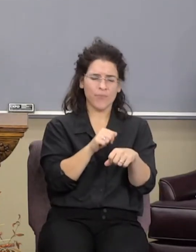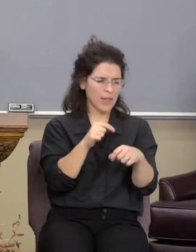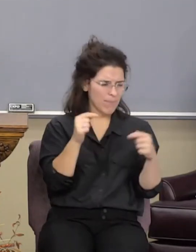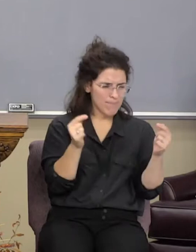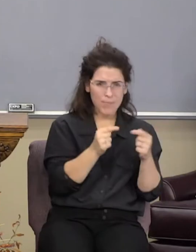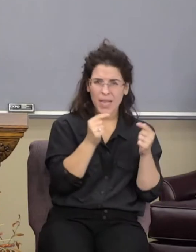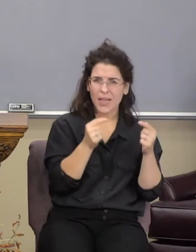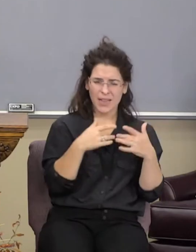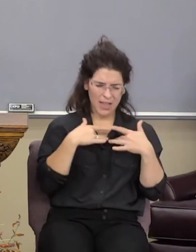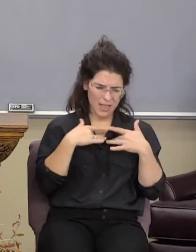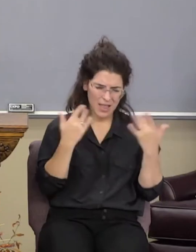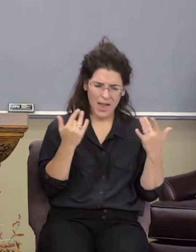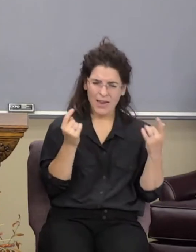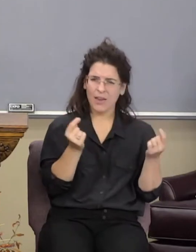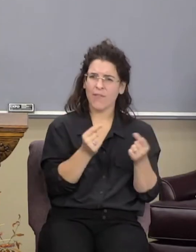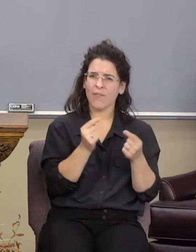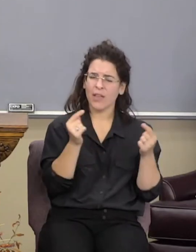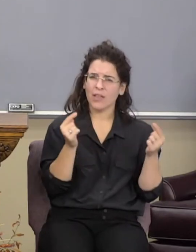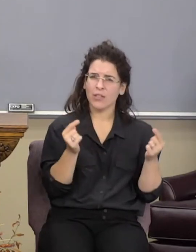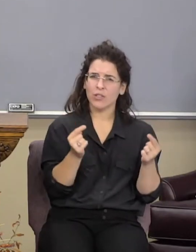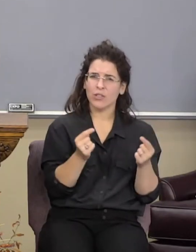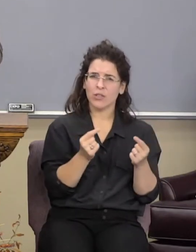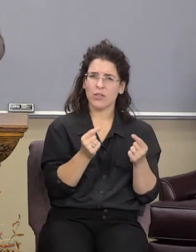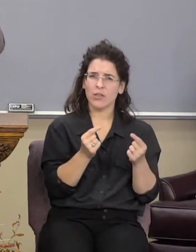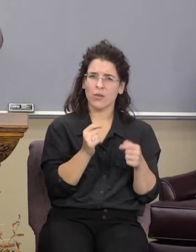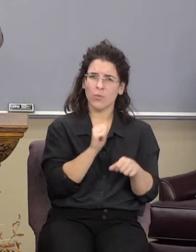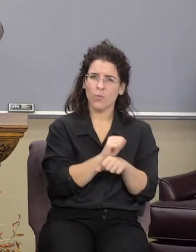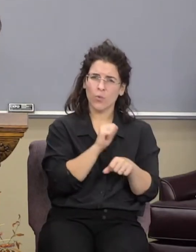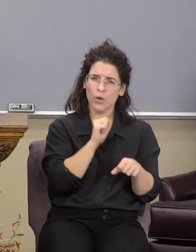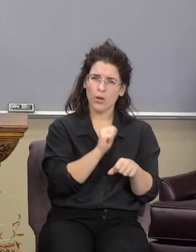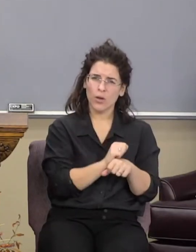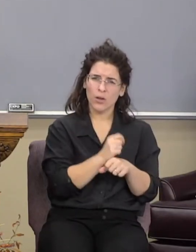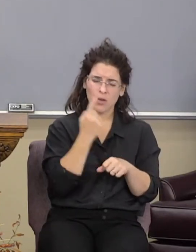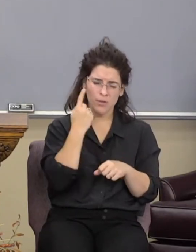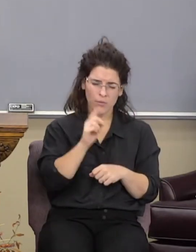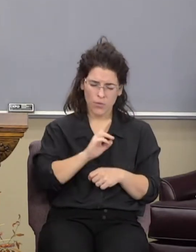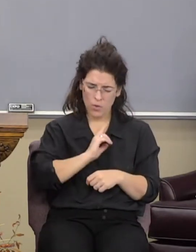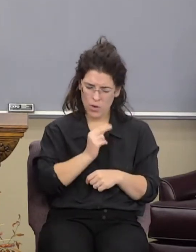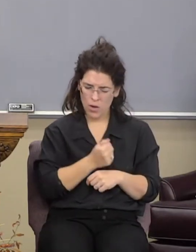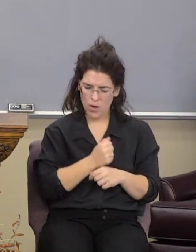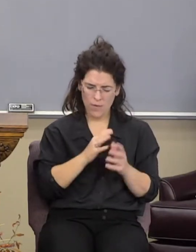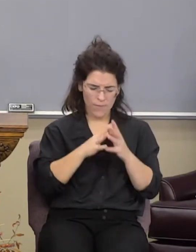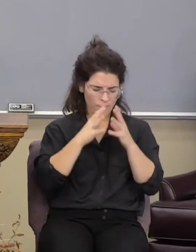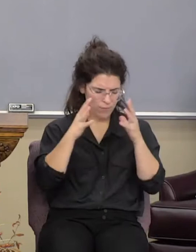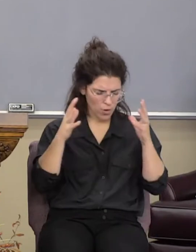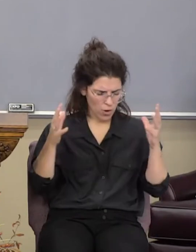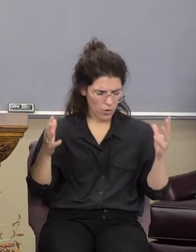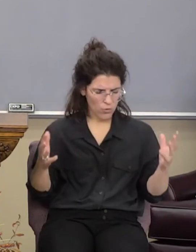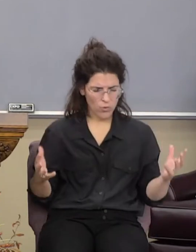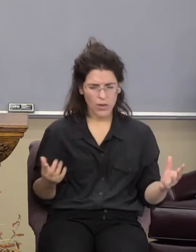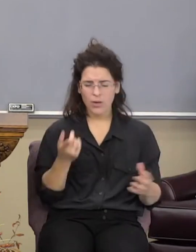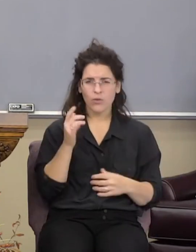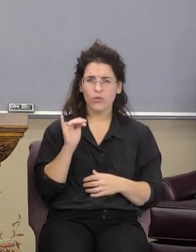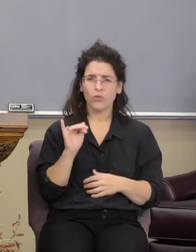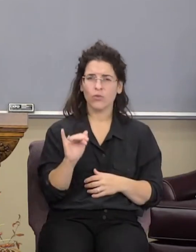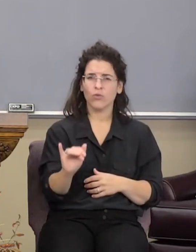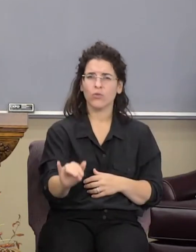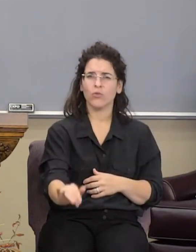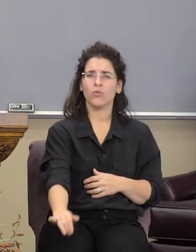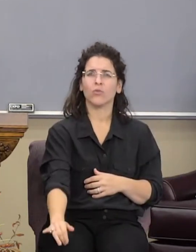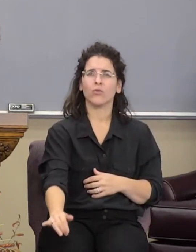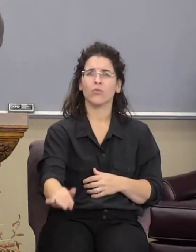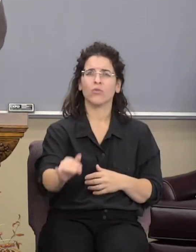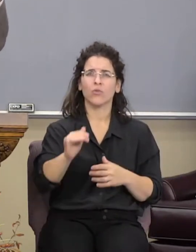the light affliction, worketh for us a far greater and eternal weight of